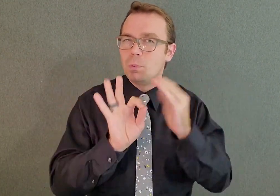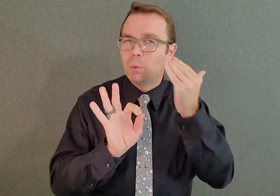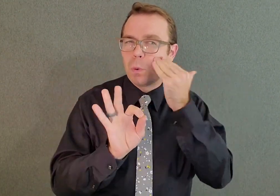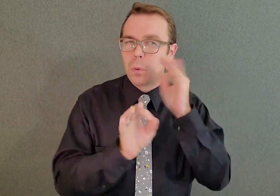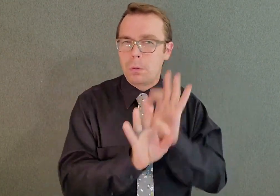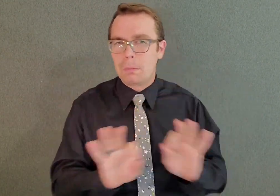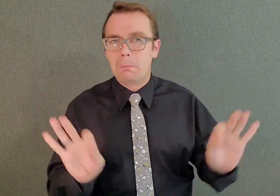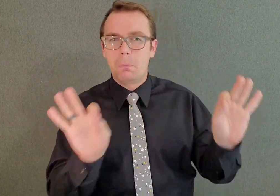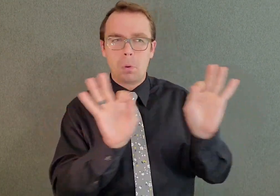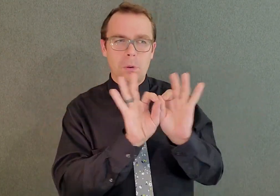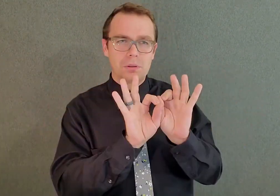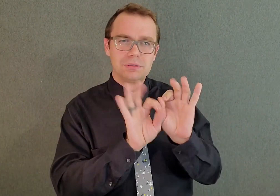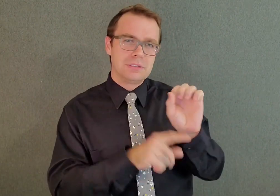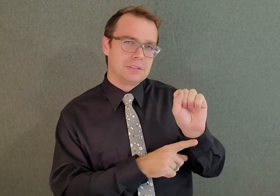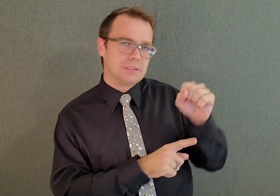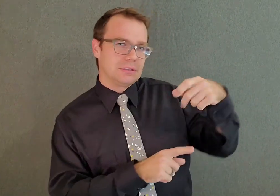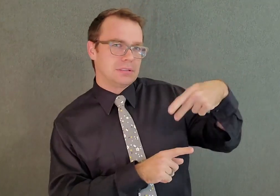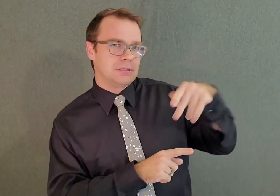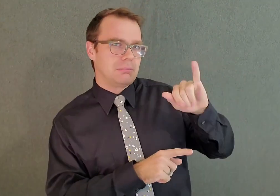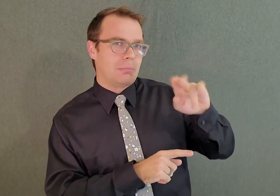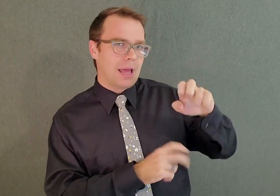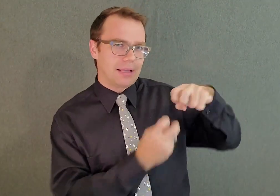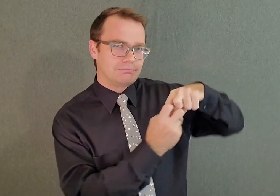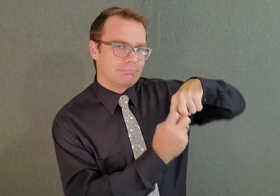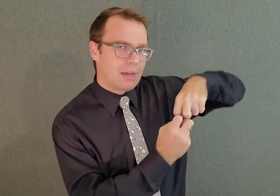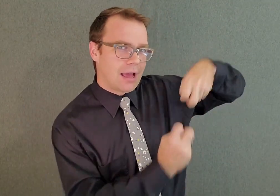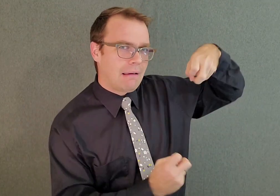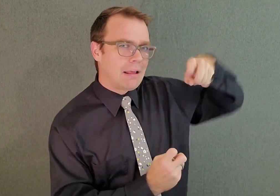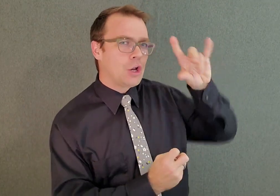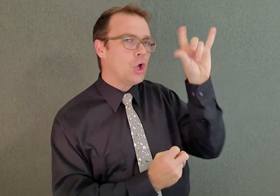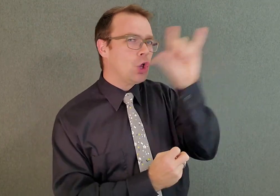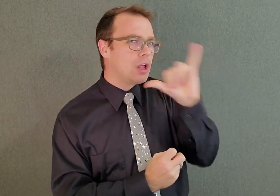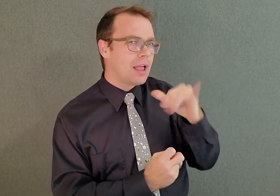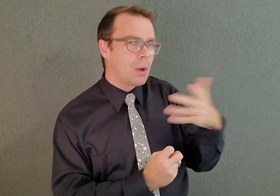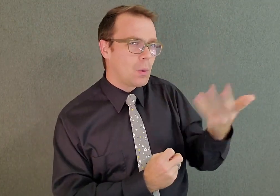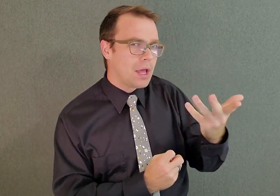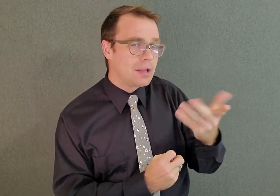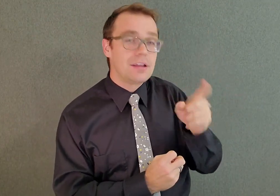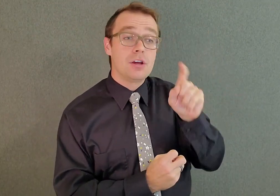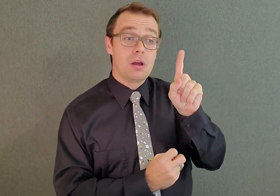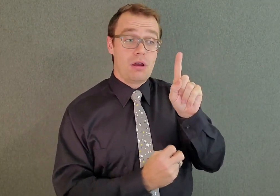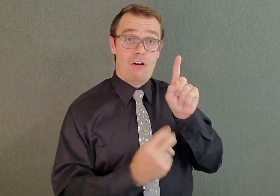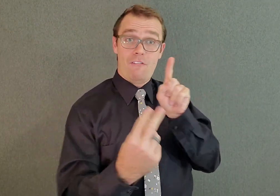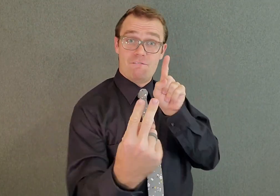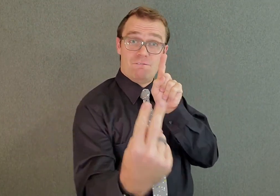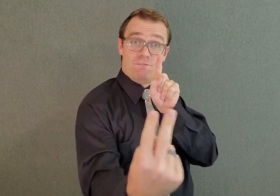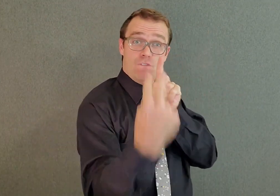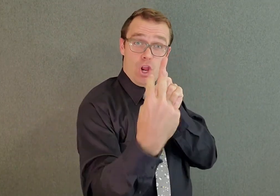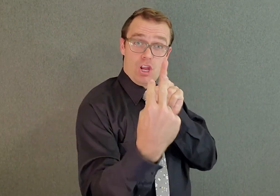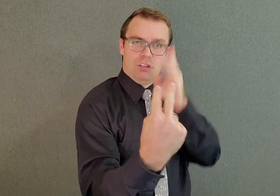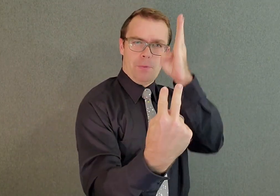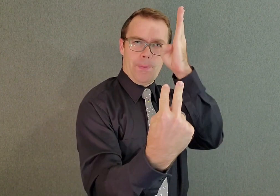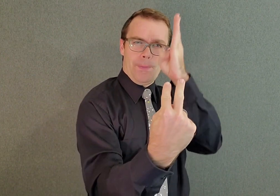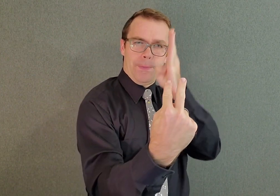what the ideal spinal alignment and structure are. Your spine must appear straight when observed from the